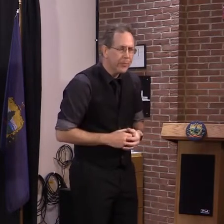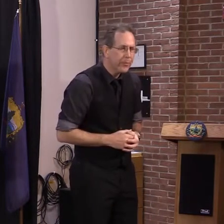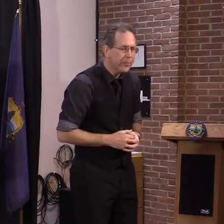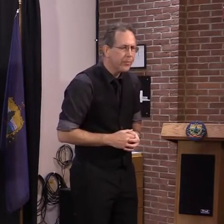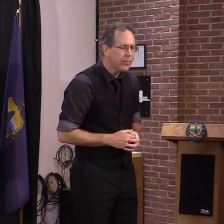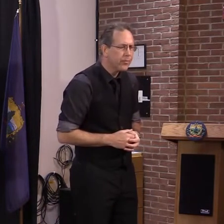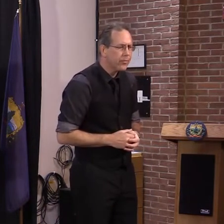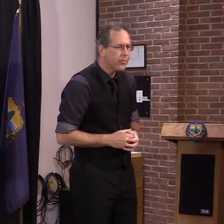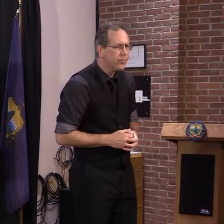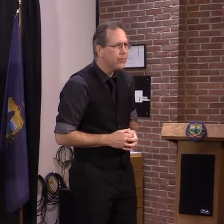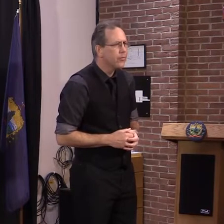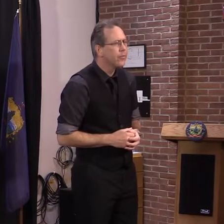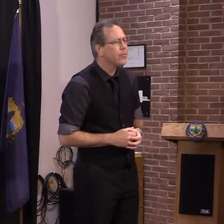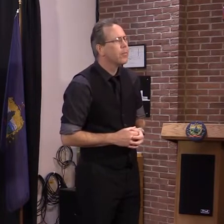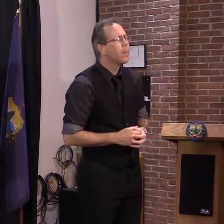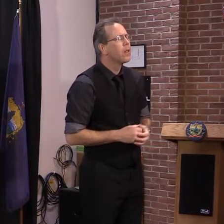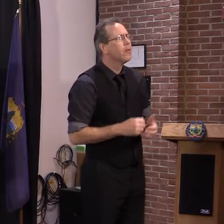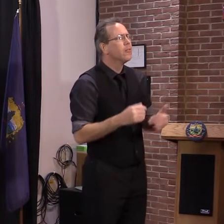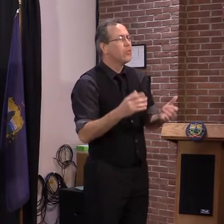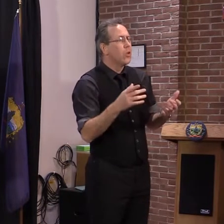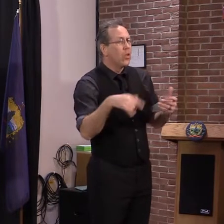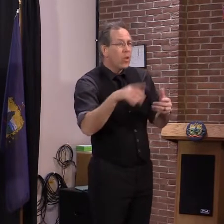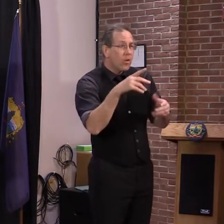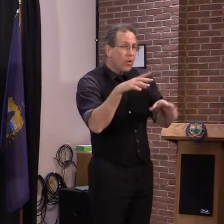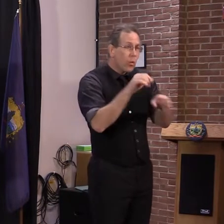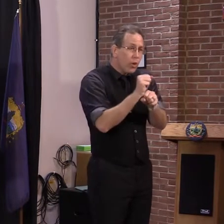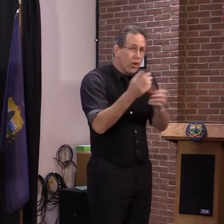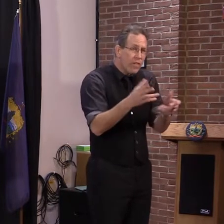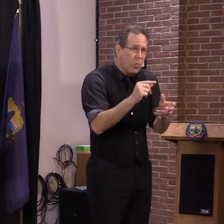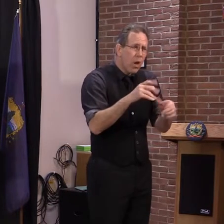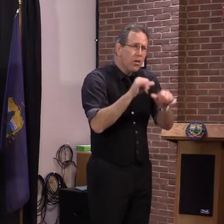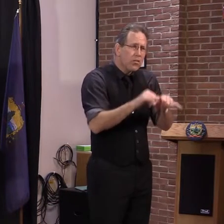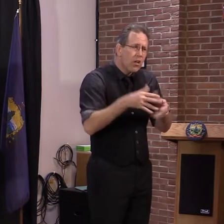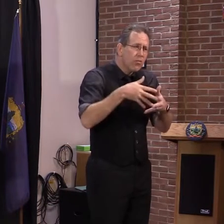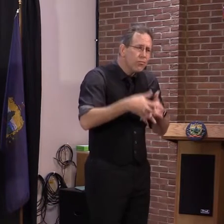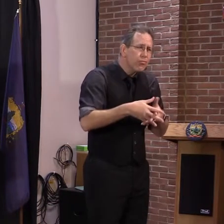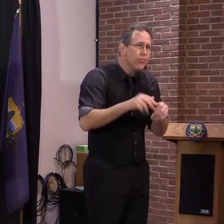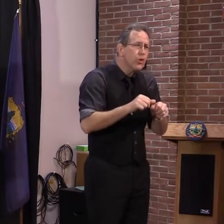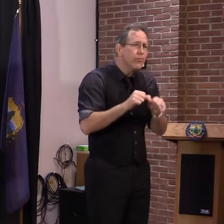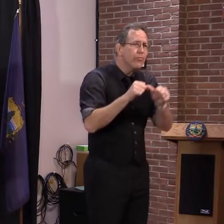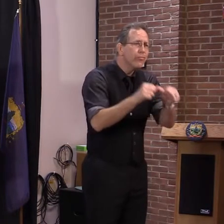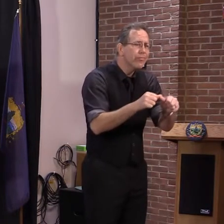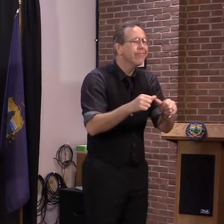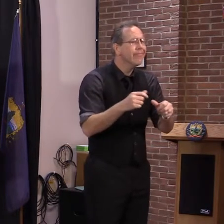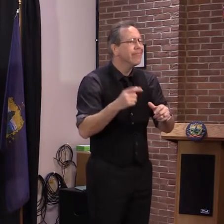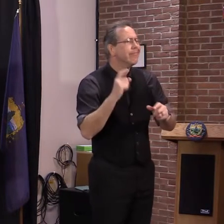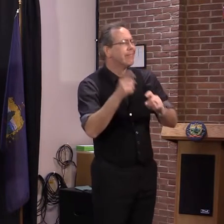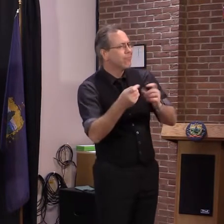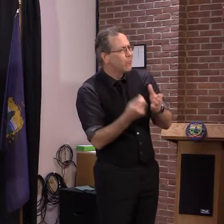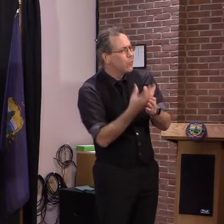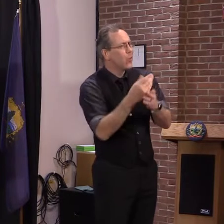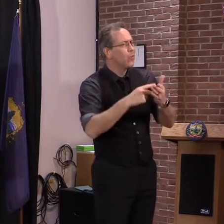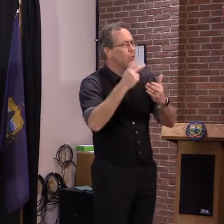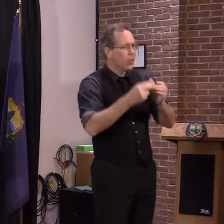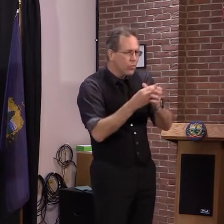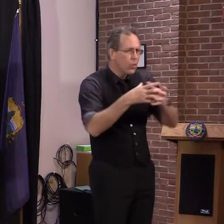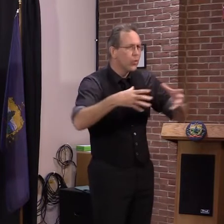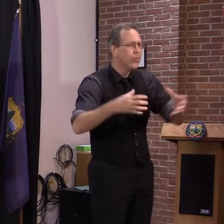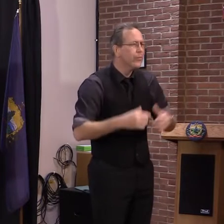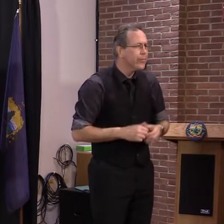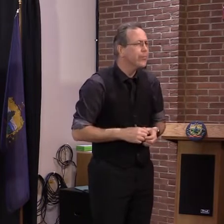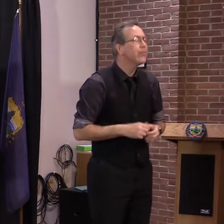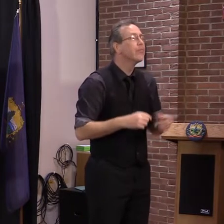have working in Vermont. These expanded tax credits and exemptions will help our Vermont workforce and